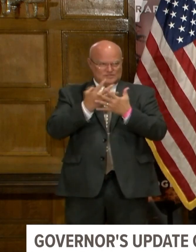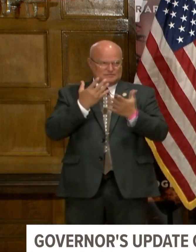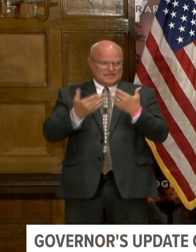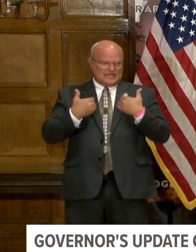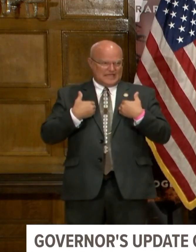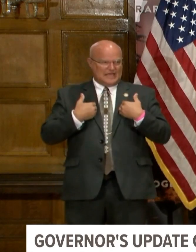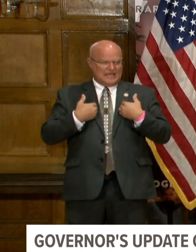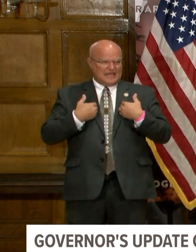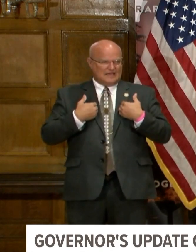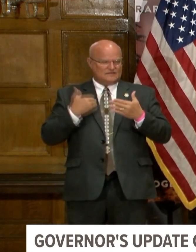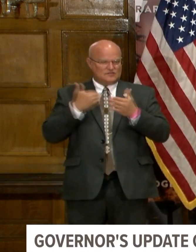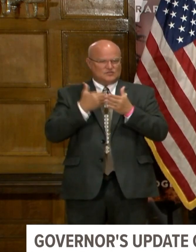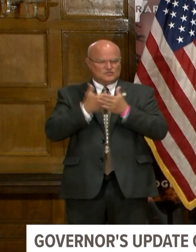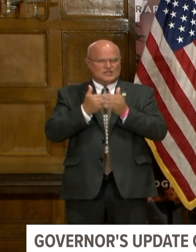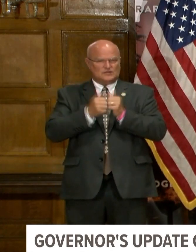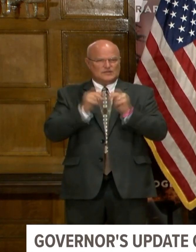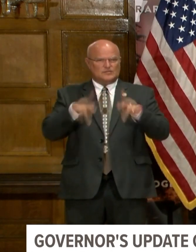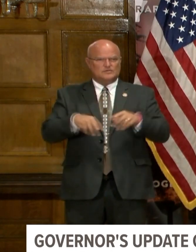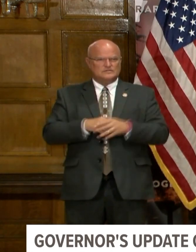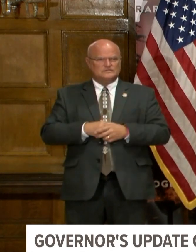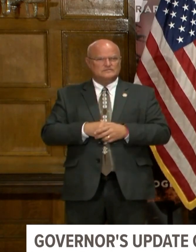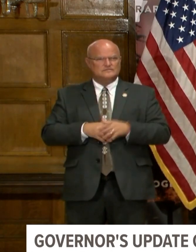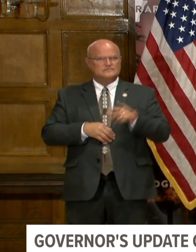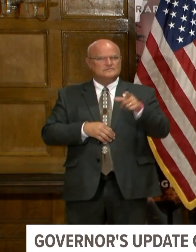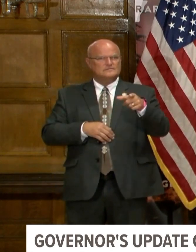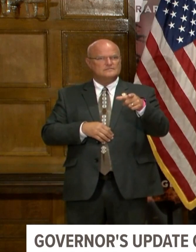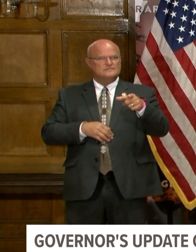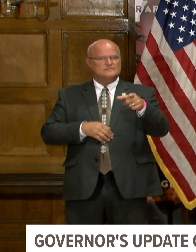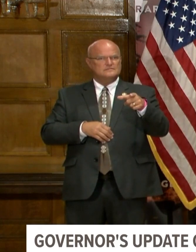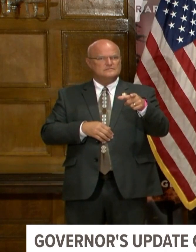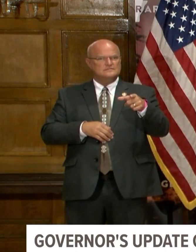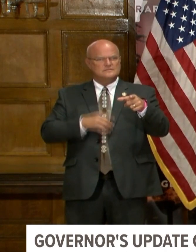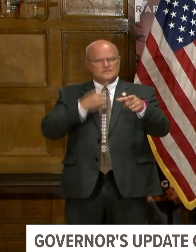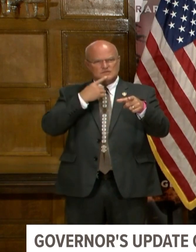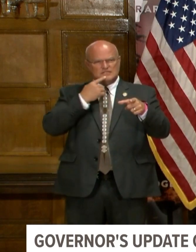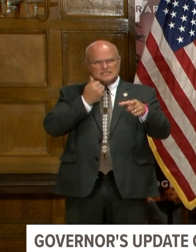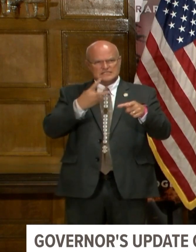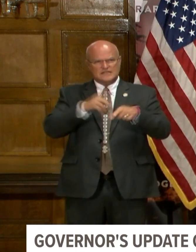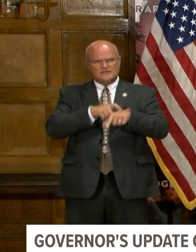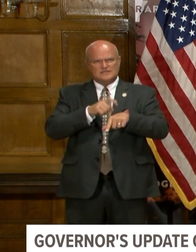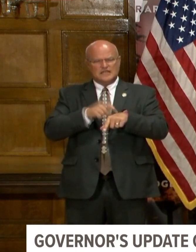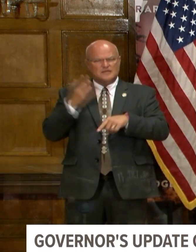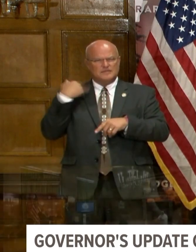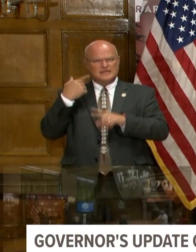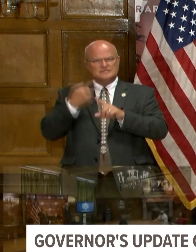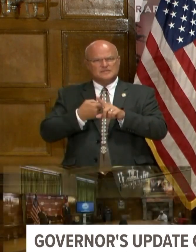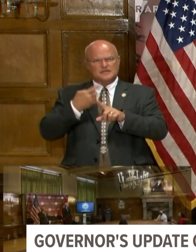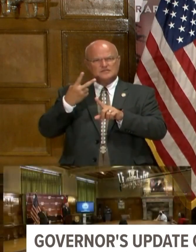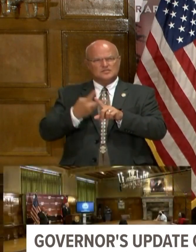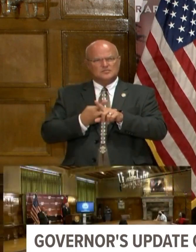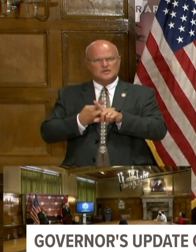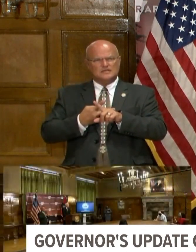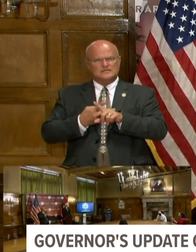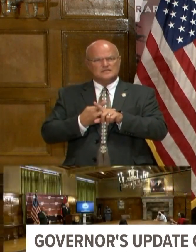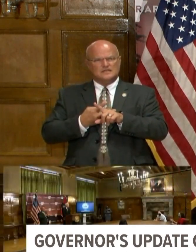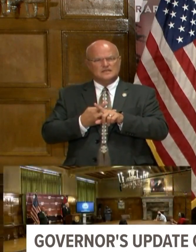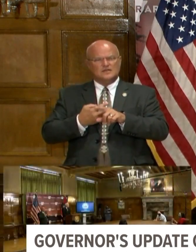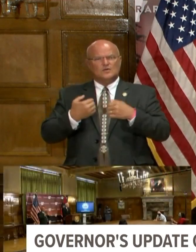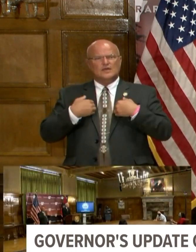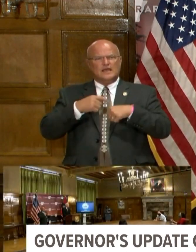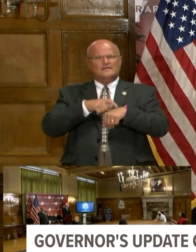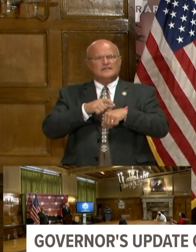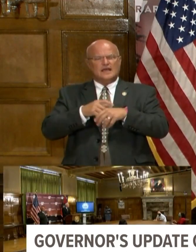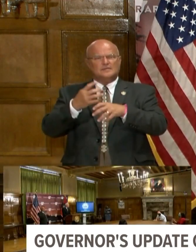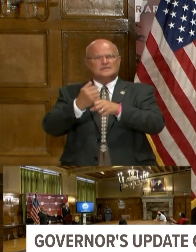might have close contact with them. Yes? Governor, you said several times over the past month or so, we have time